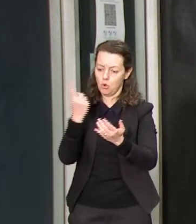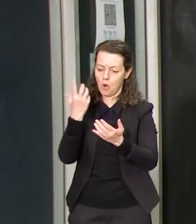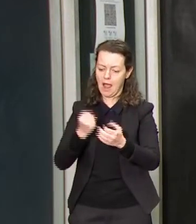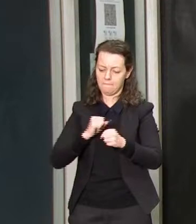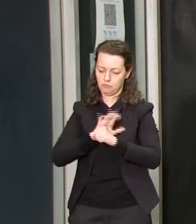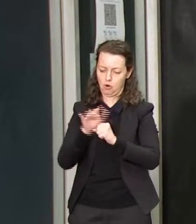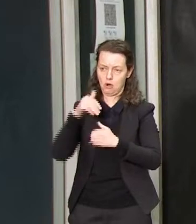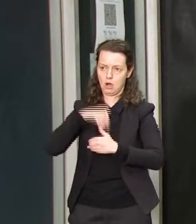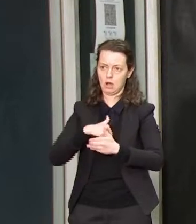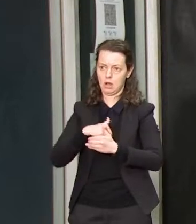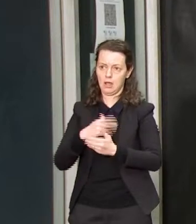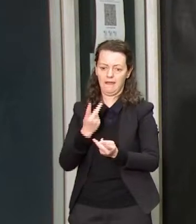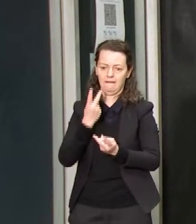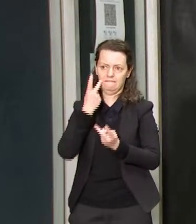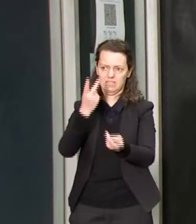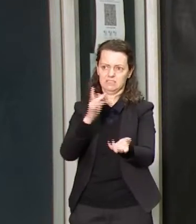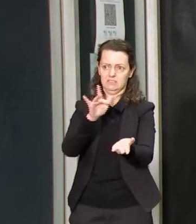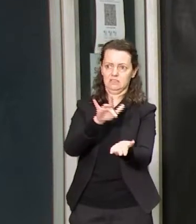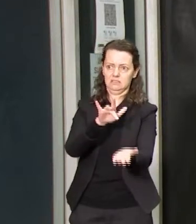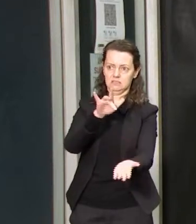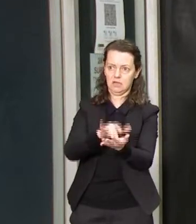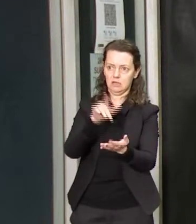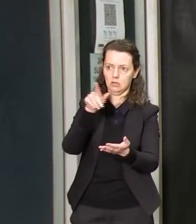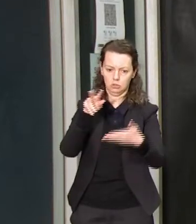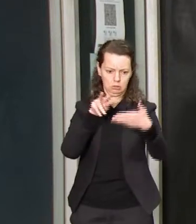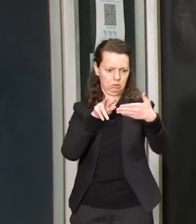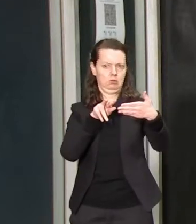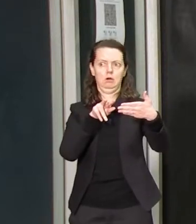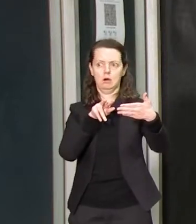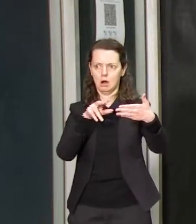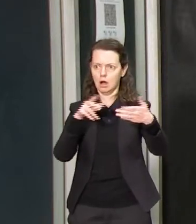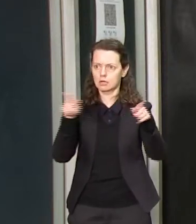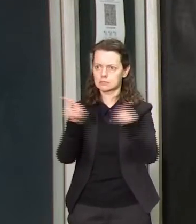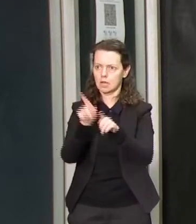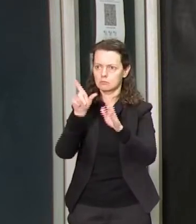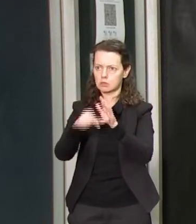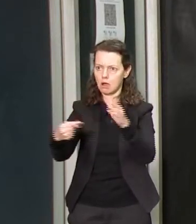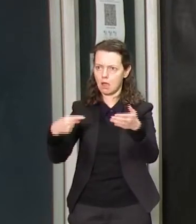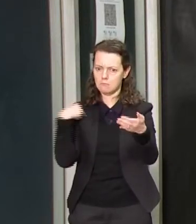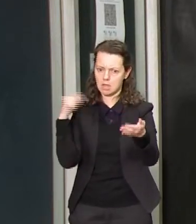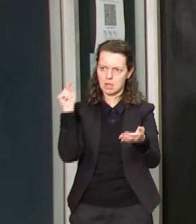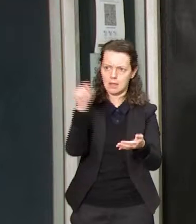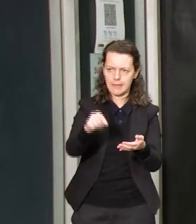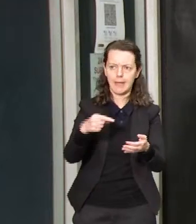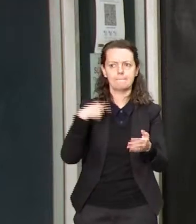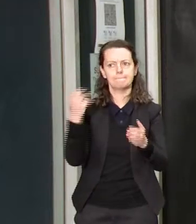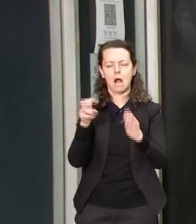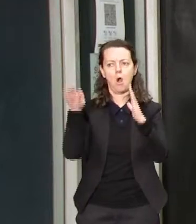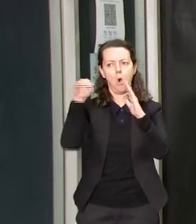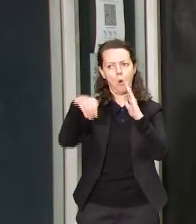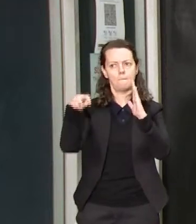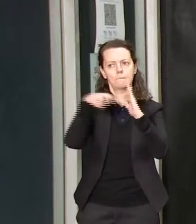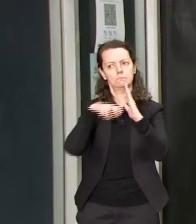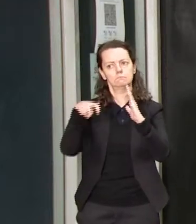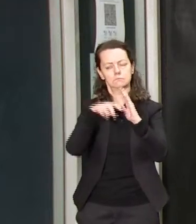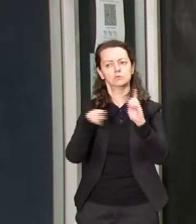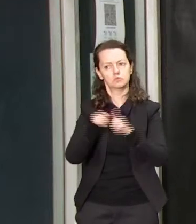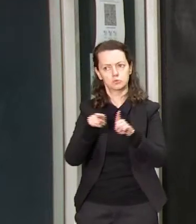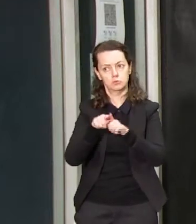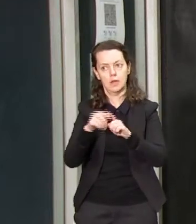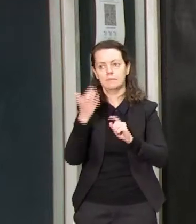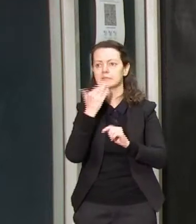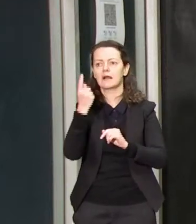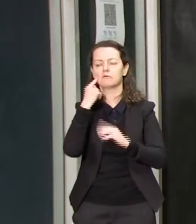again, when it most likely began for some of those cases, to help us investigate exactly when it's been transmitted and